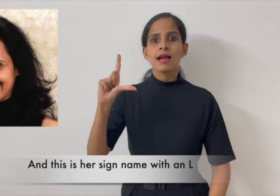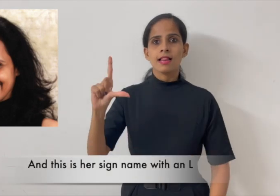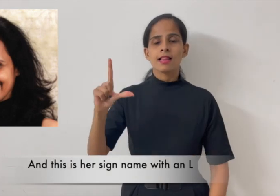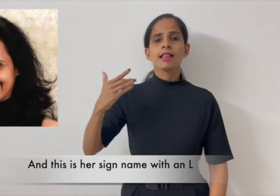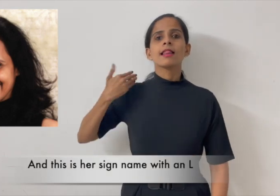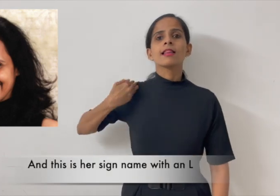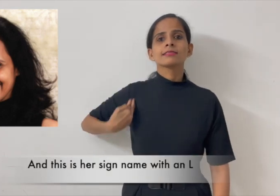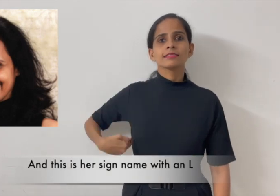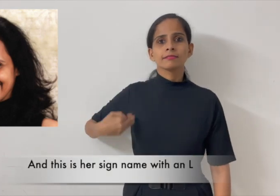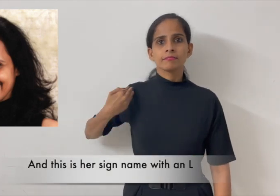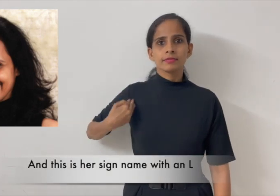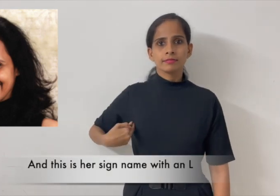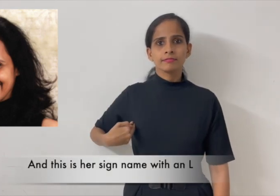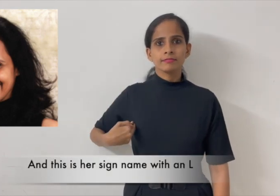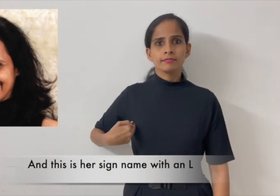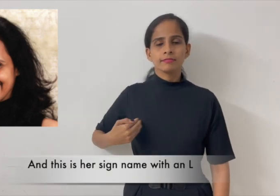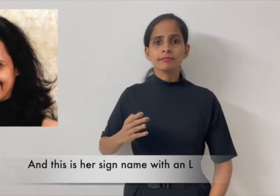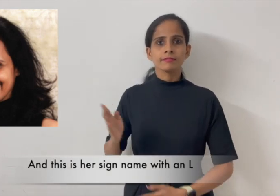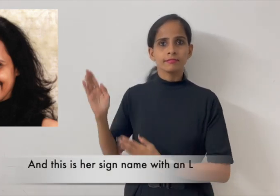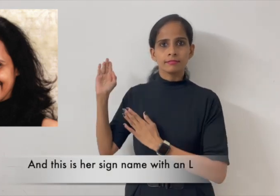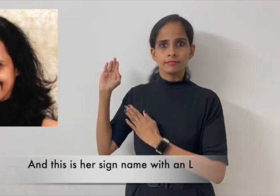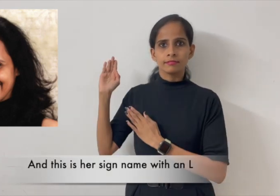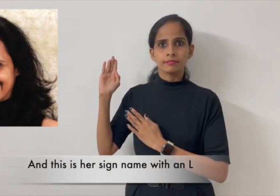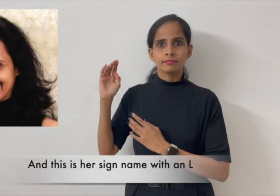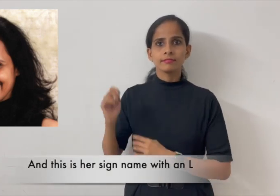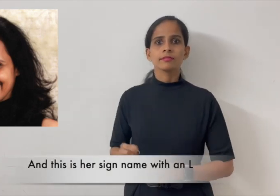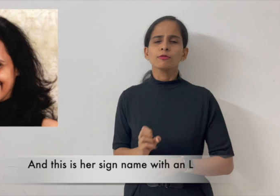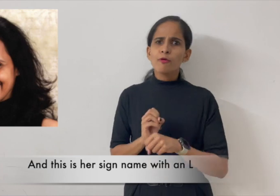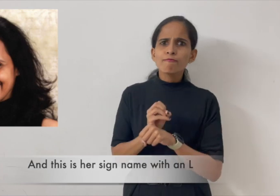and this is her sign name with an L.